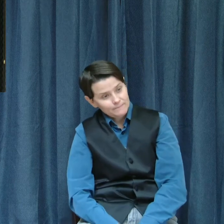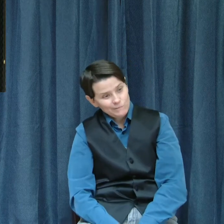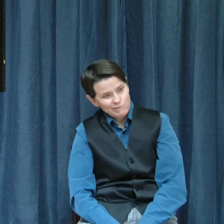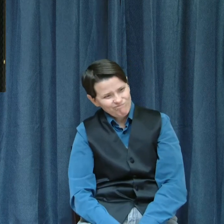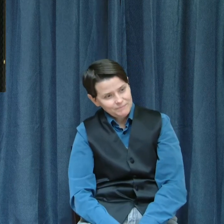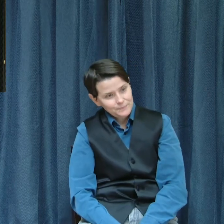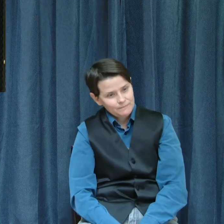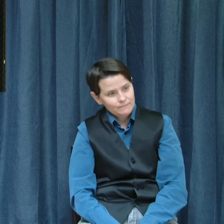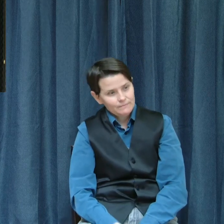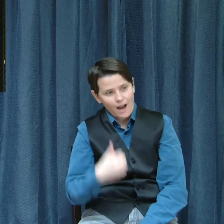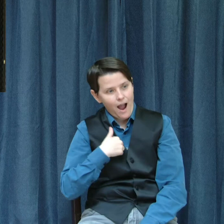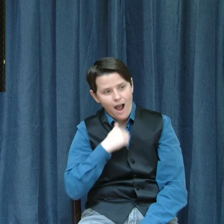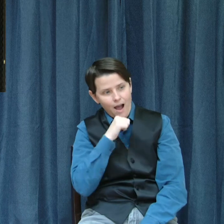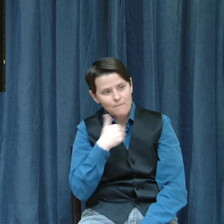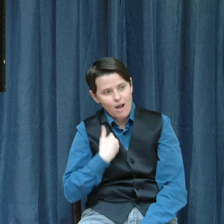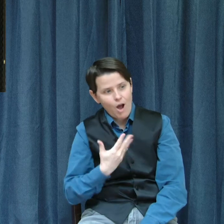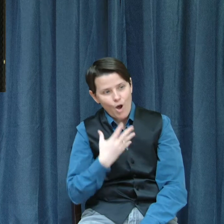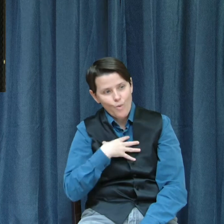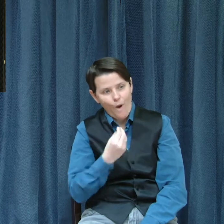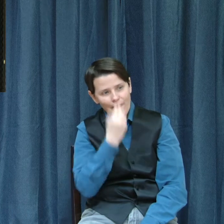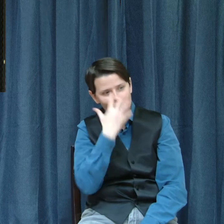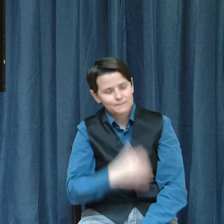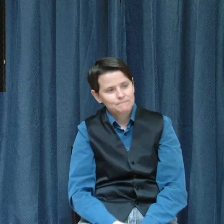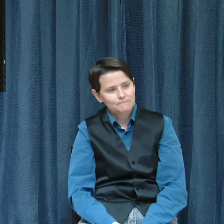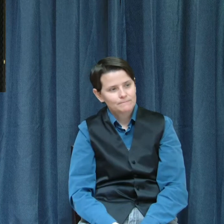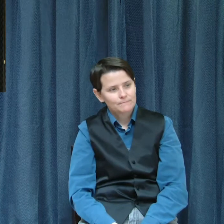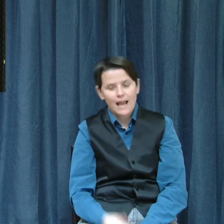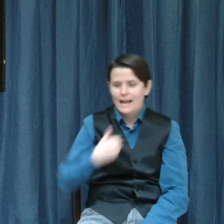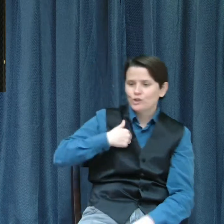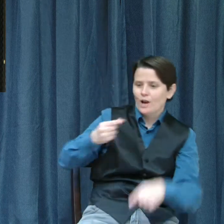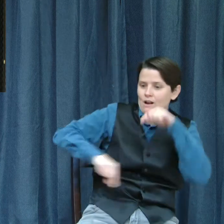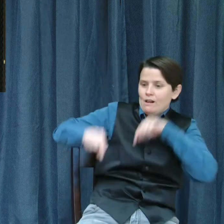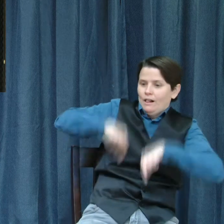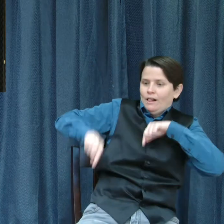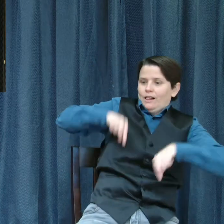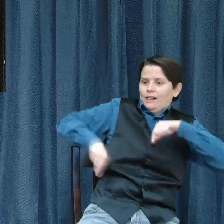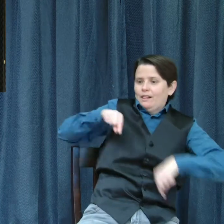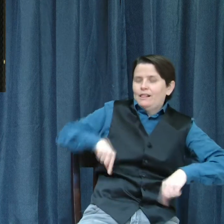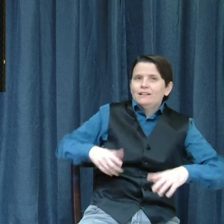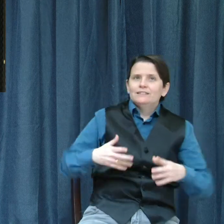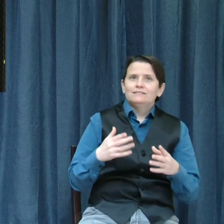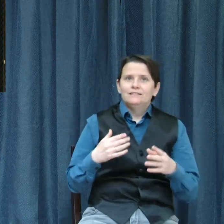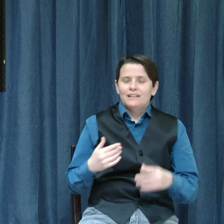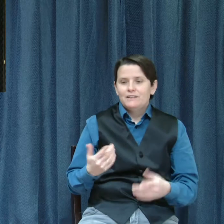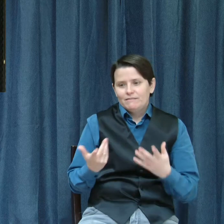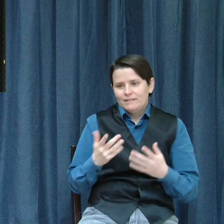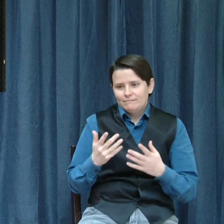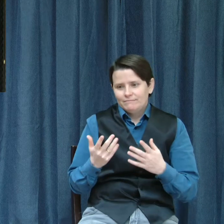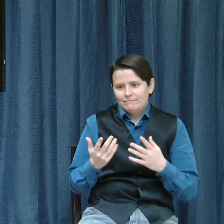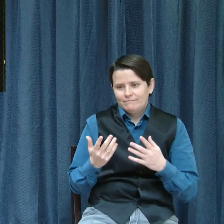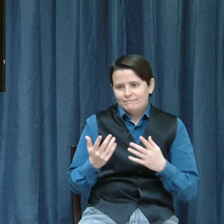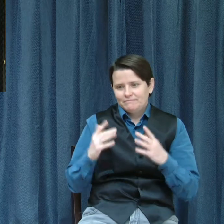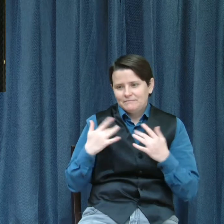I'm not white. And I tried to backpedal. You know, when you backpedal, you usually dig yourself deeper. And I